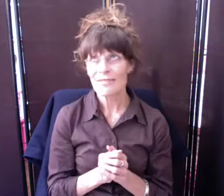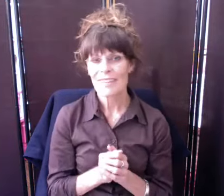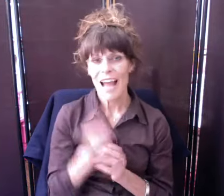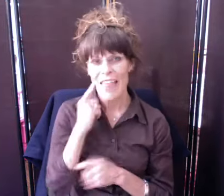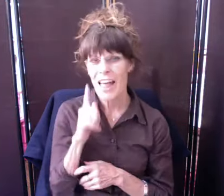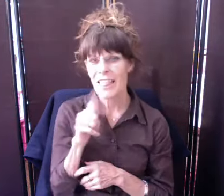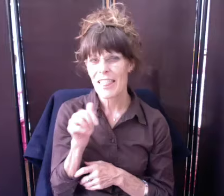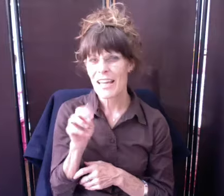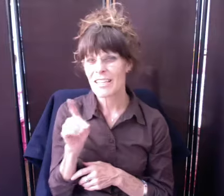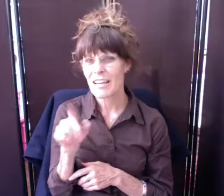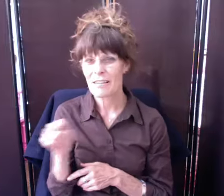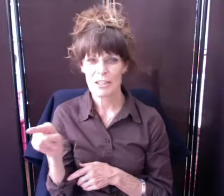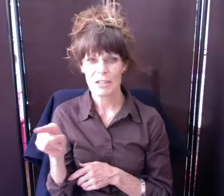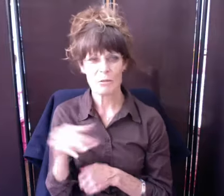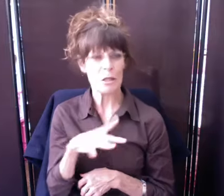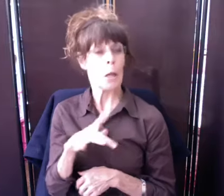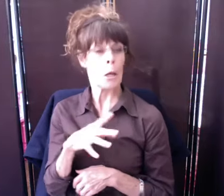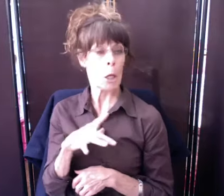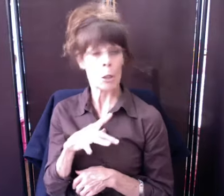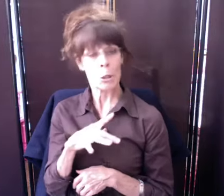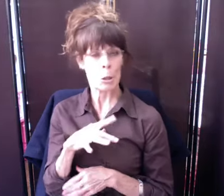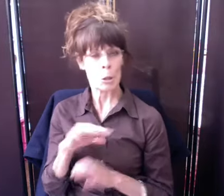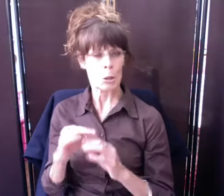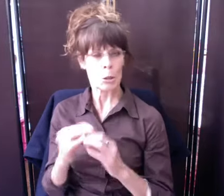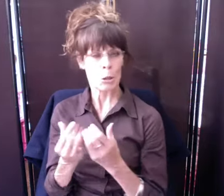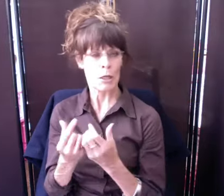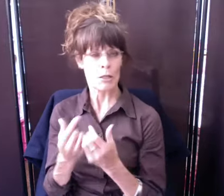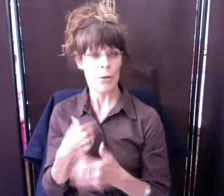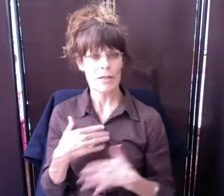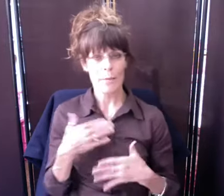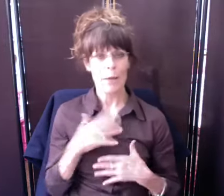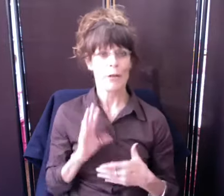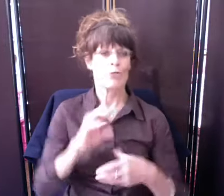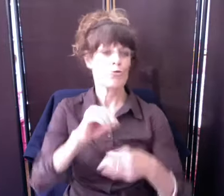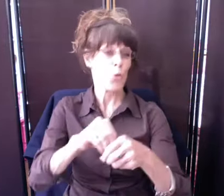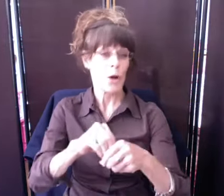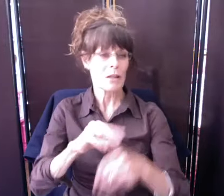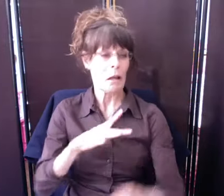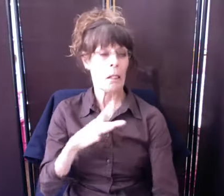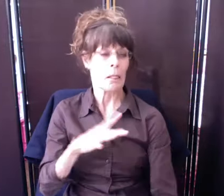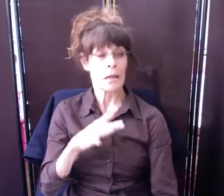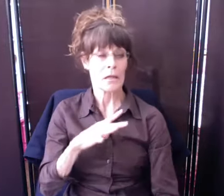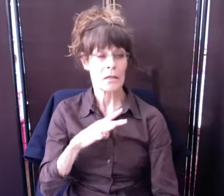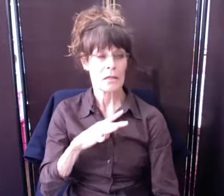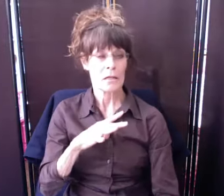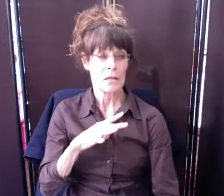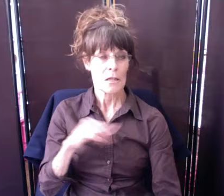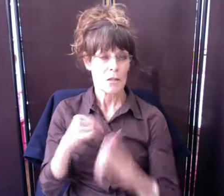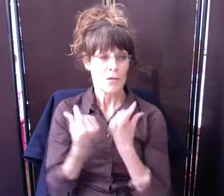the elitist society. And so I was kind of happy I was going to join the elitist society of Linda, because I thought I was